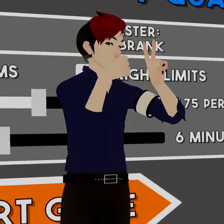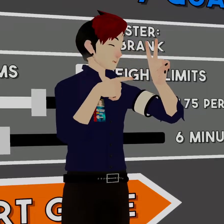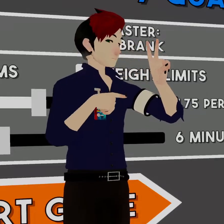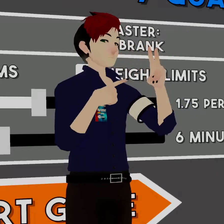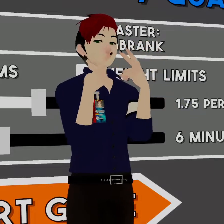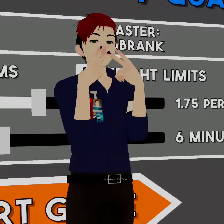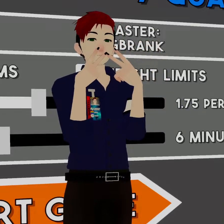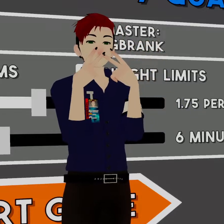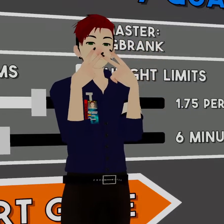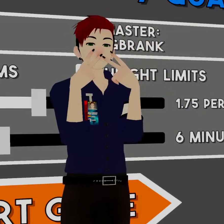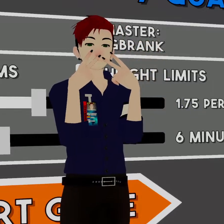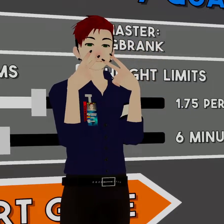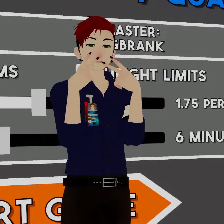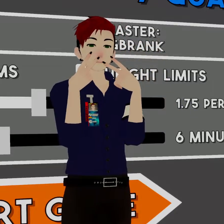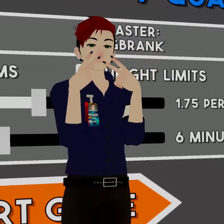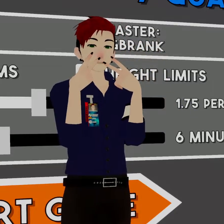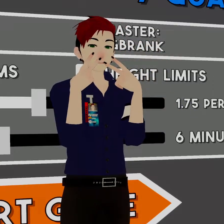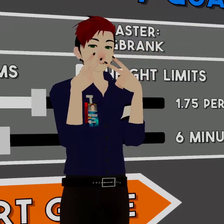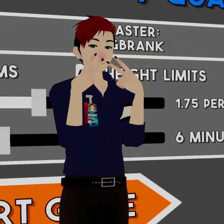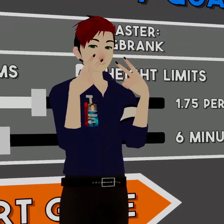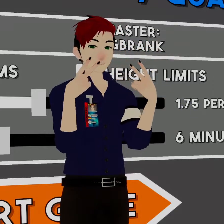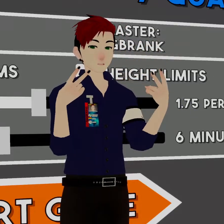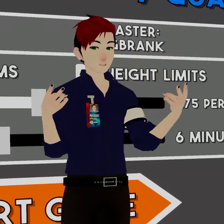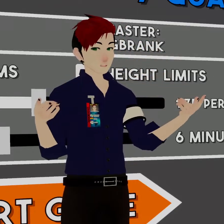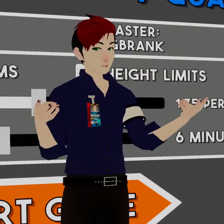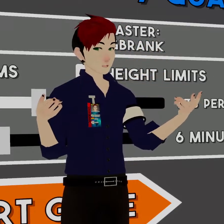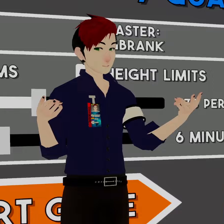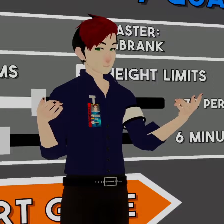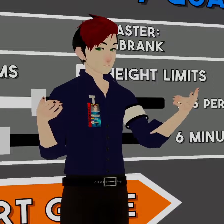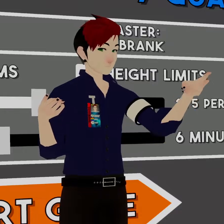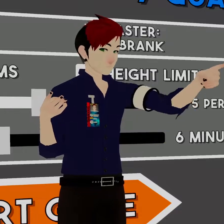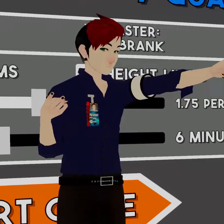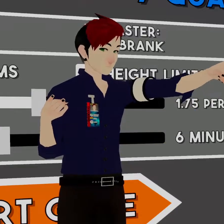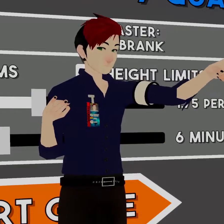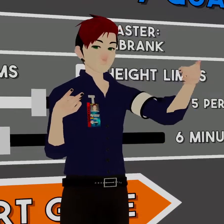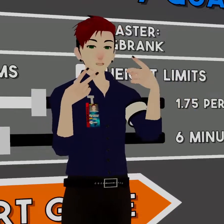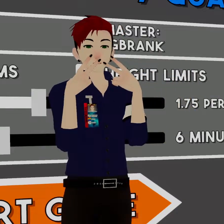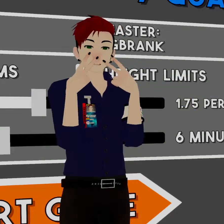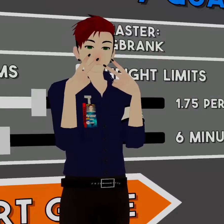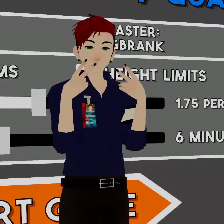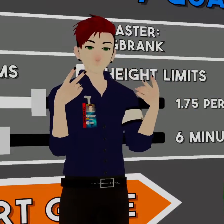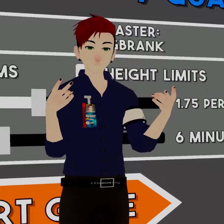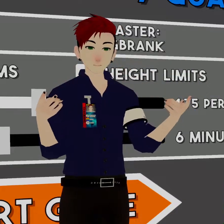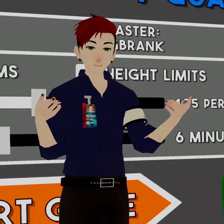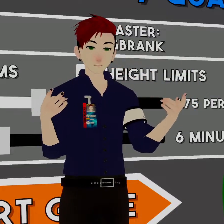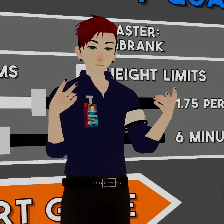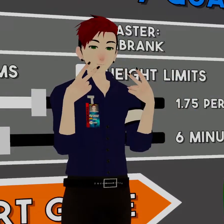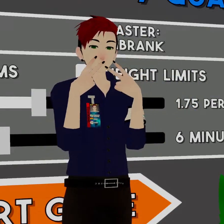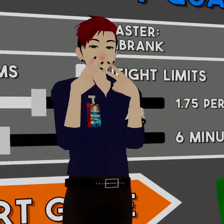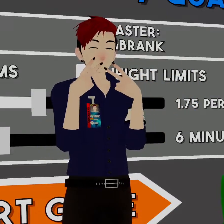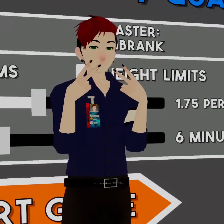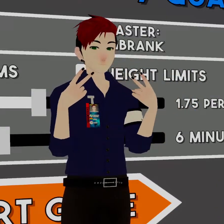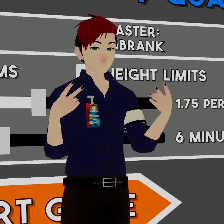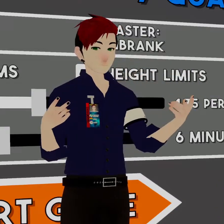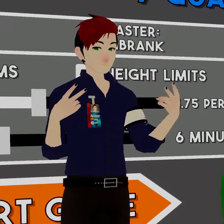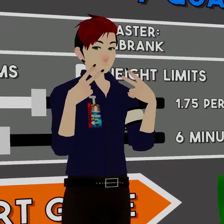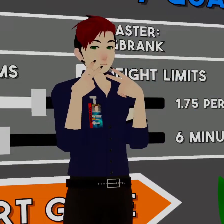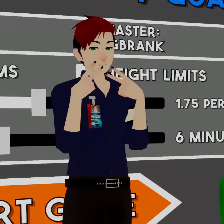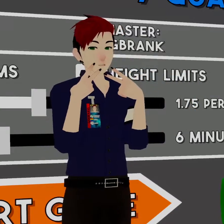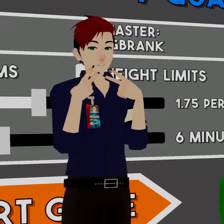V. So like this? But you put them both of your chin and they come down like that. Yeah. Innocent. They both start